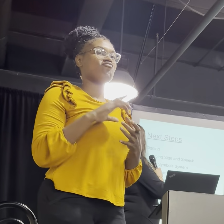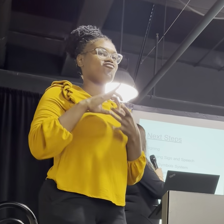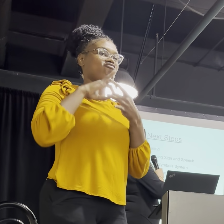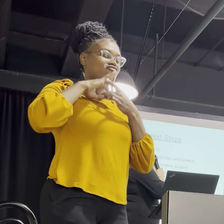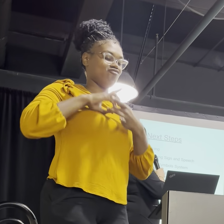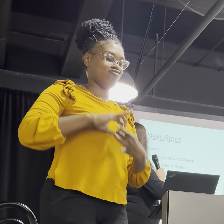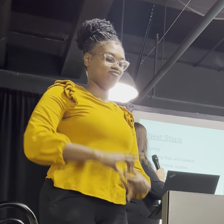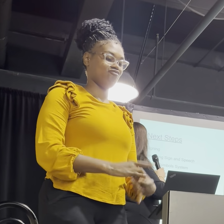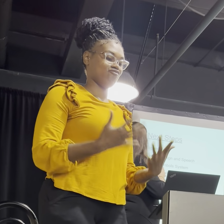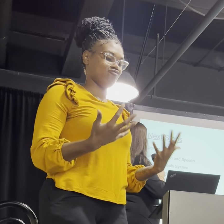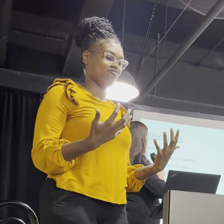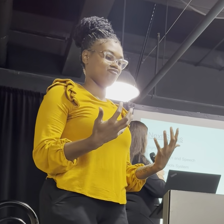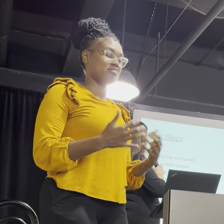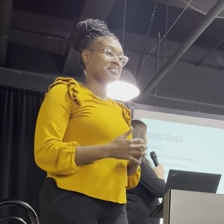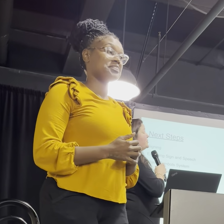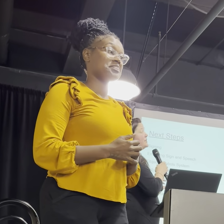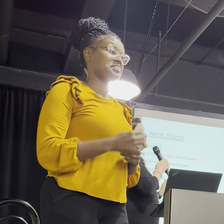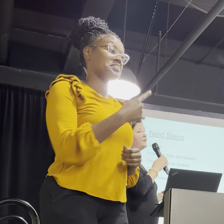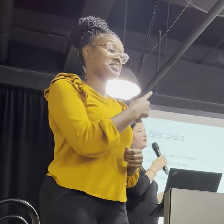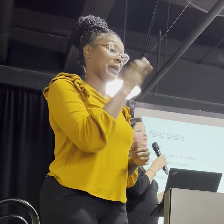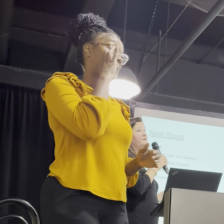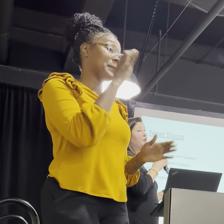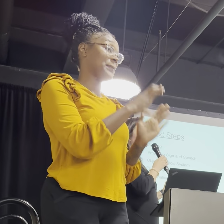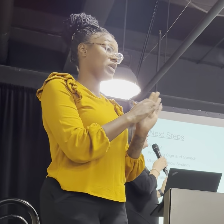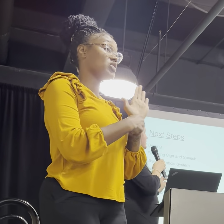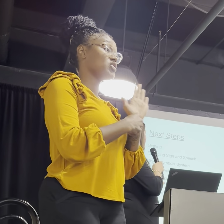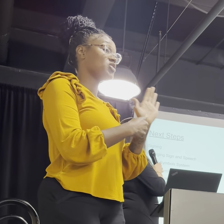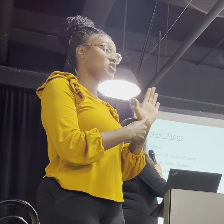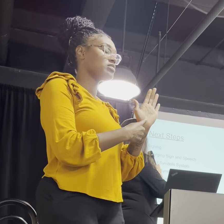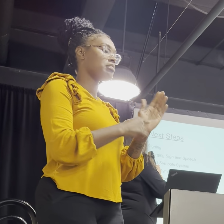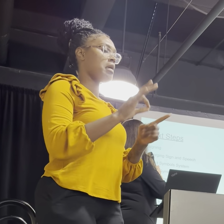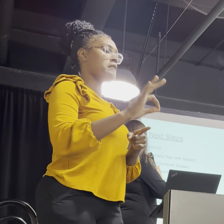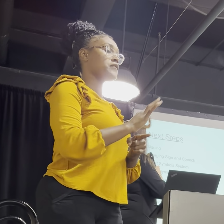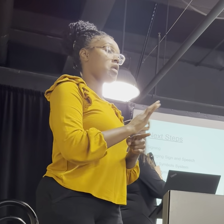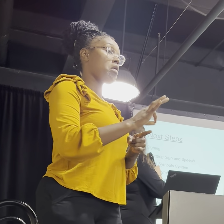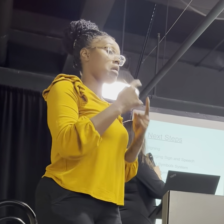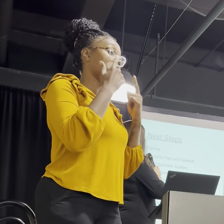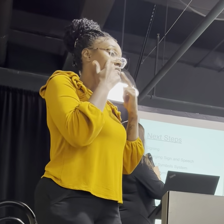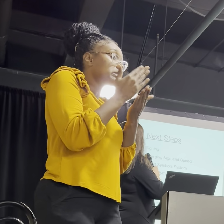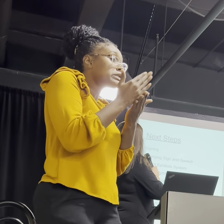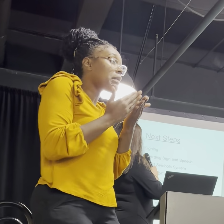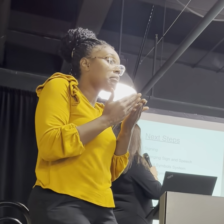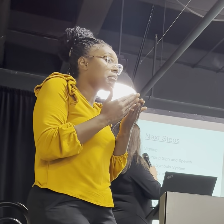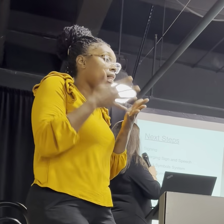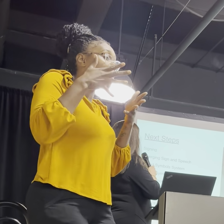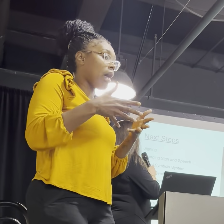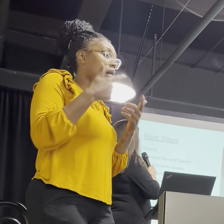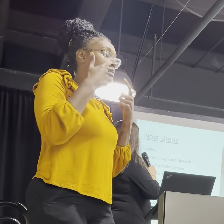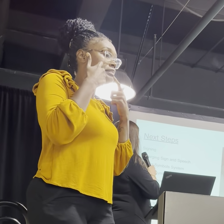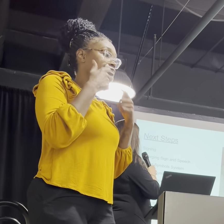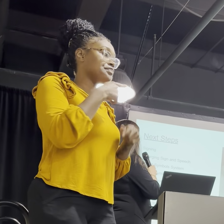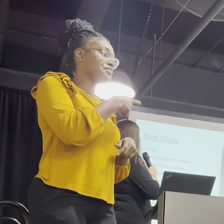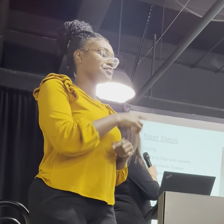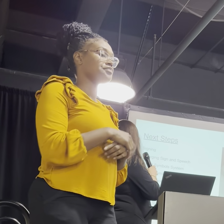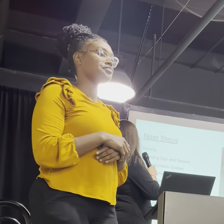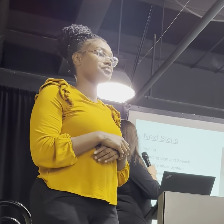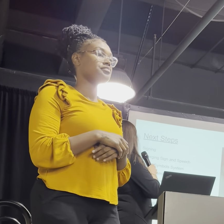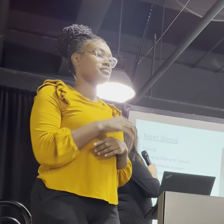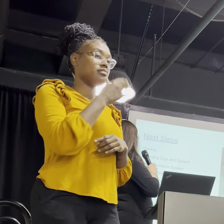Object symbols, picture symbols, if there's functional vision left, and a combination of any of the